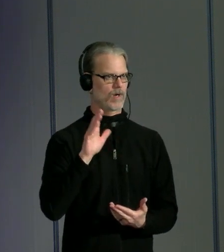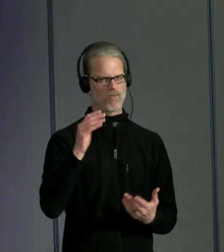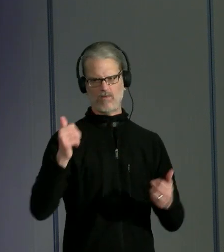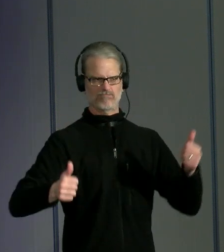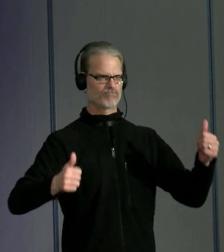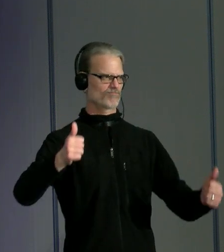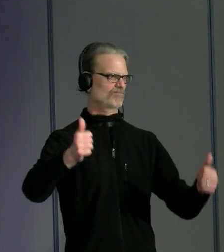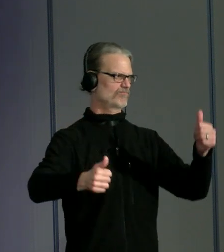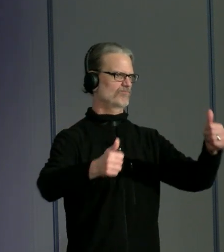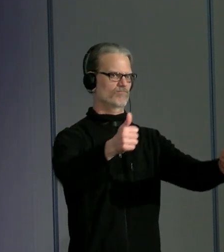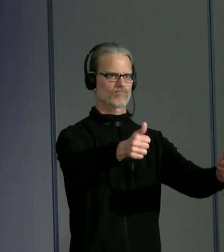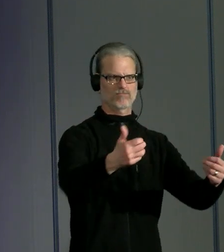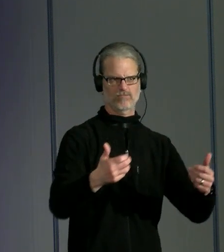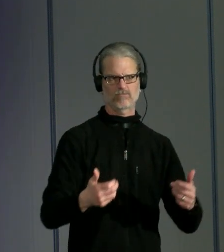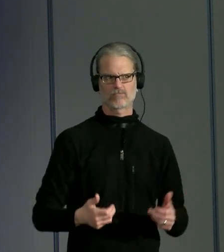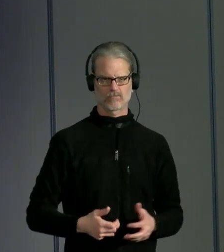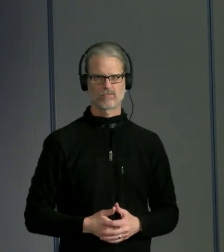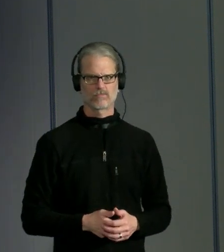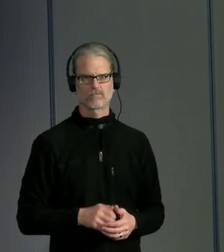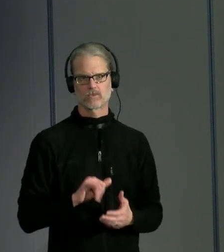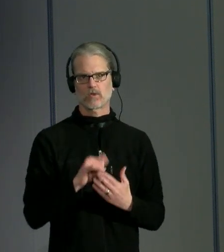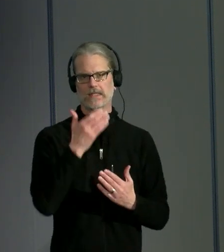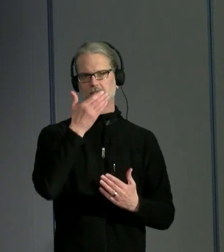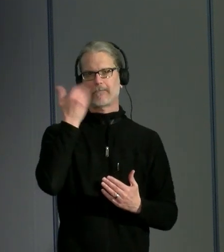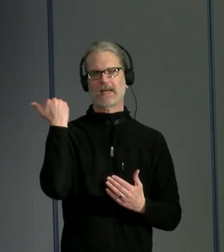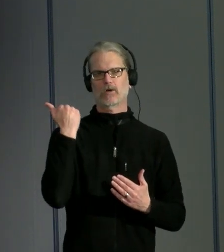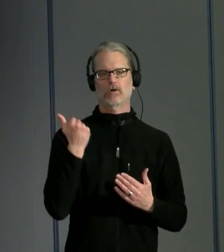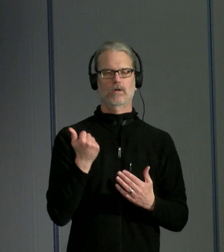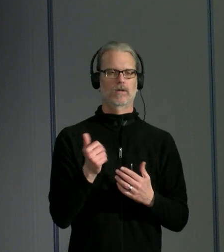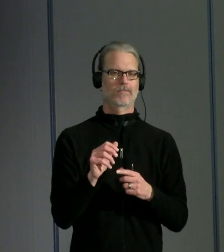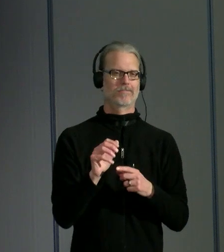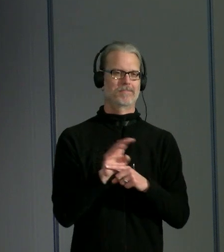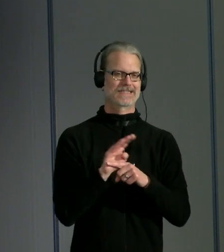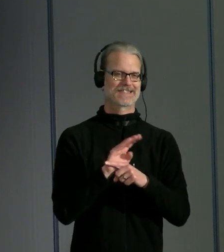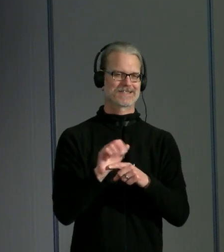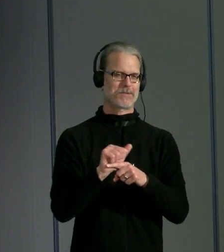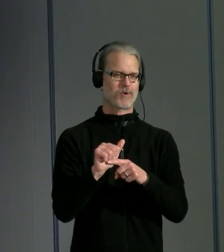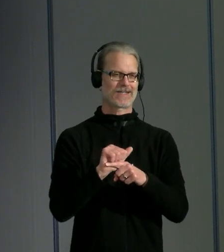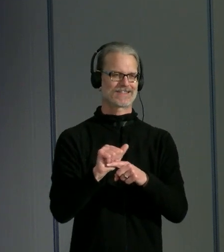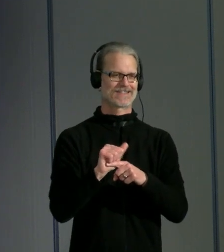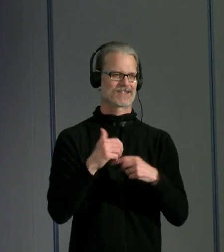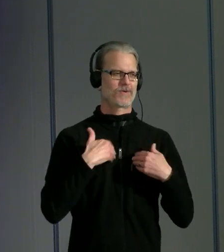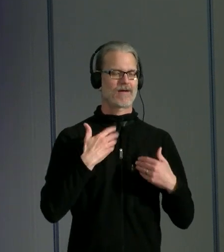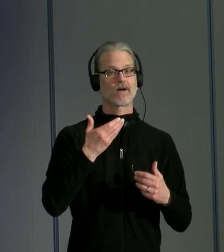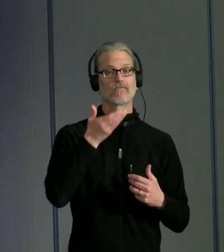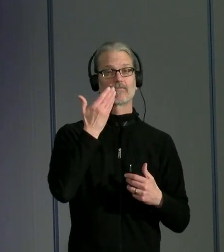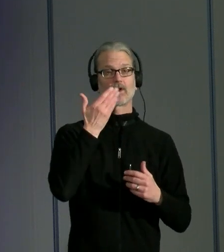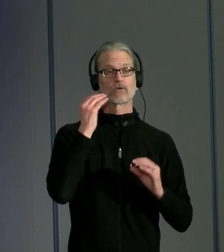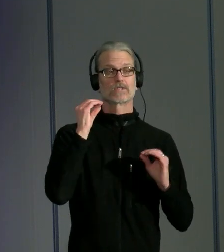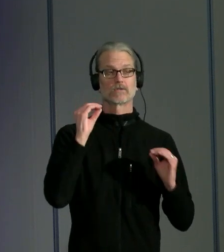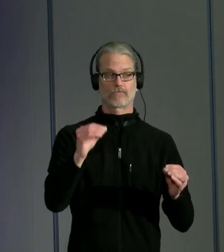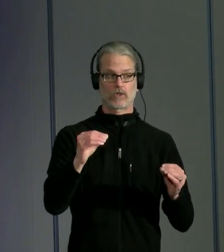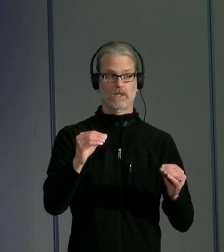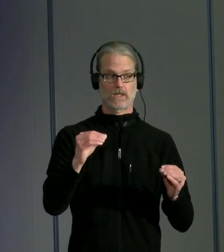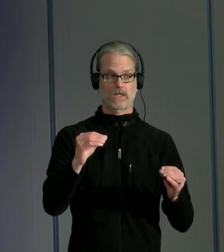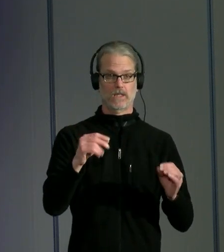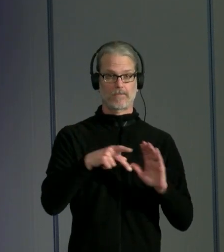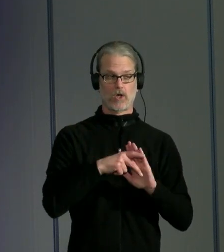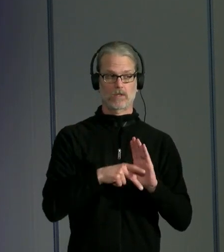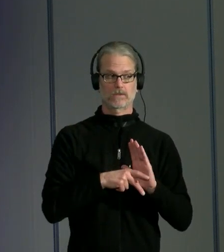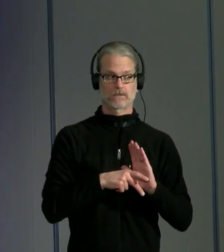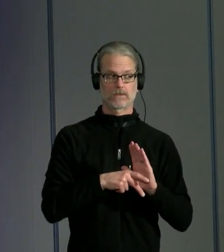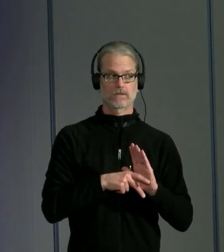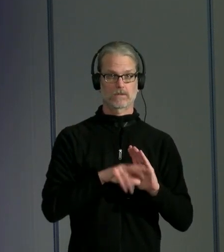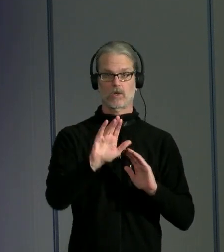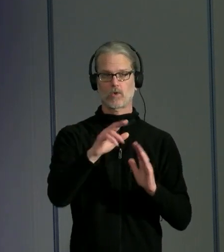were planning to attend. So that would be a better business practice to encourage fragrance-free policies. Make sure you mention on the